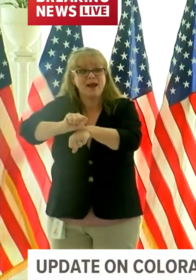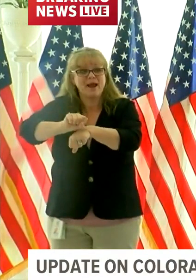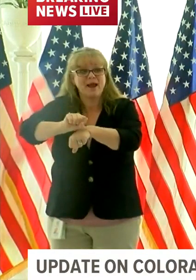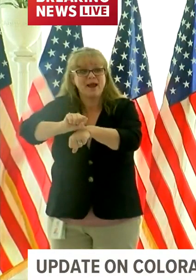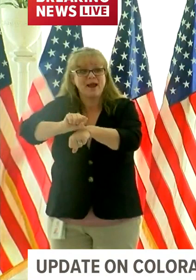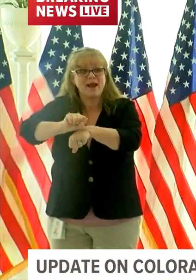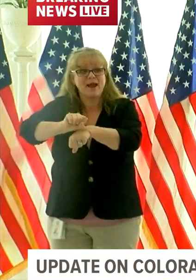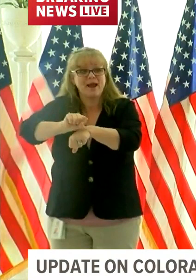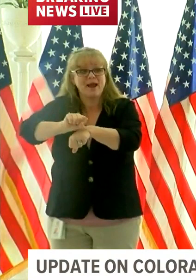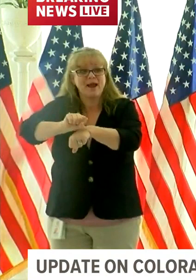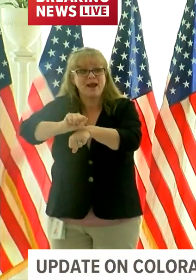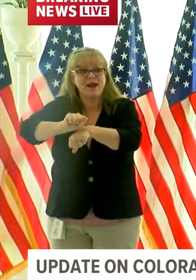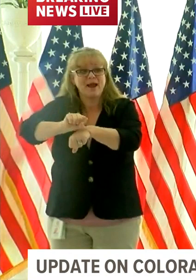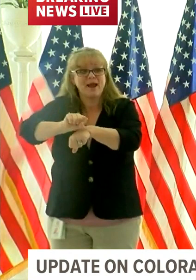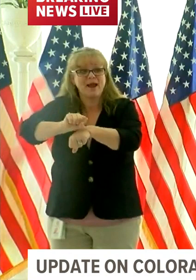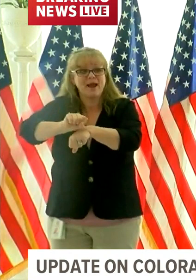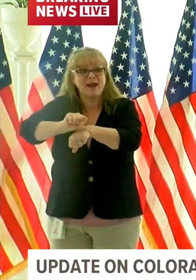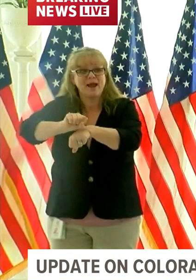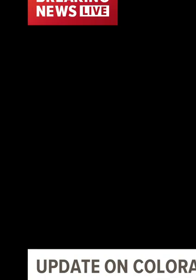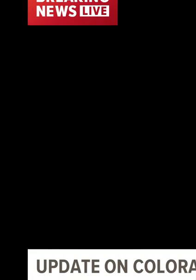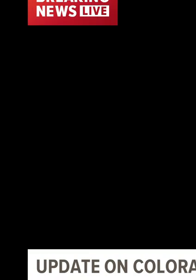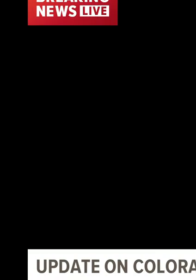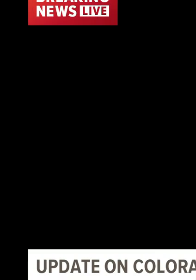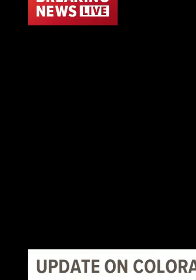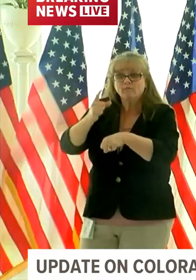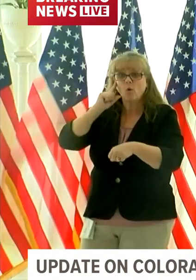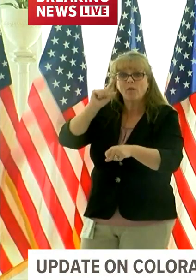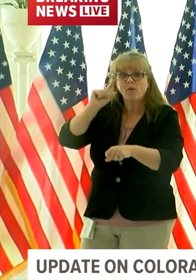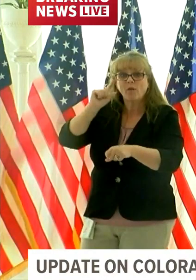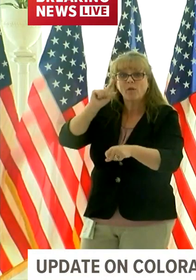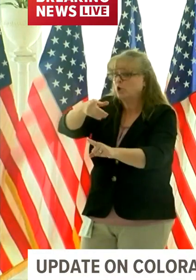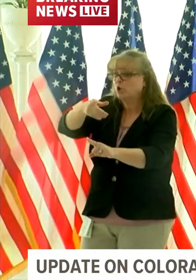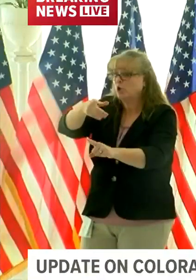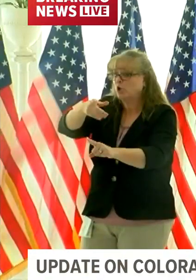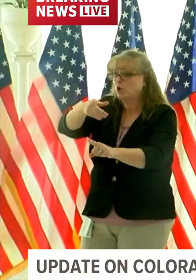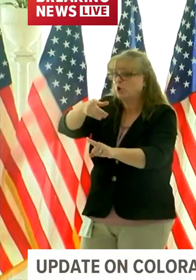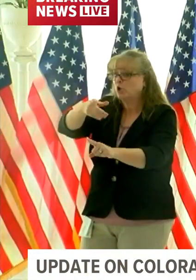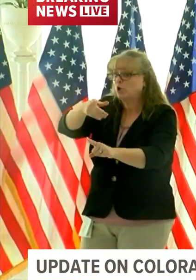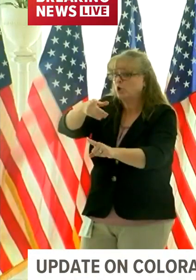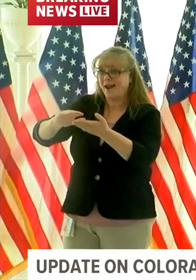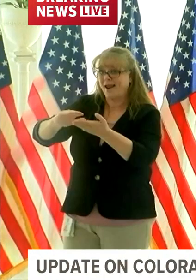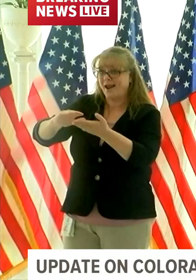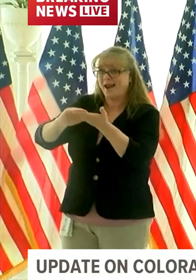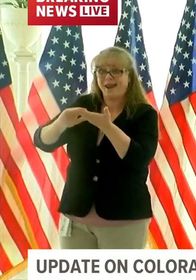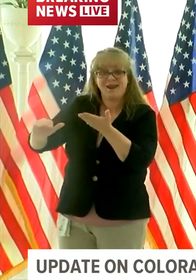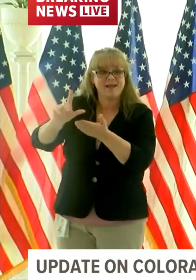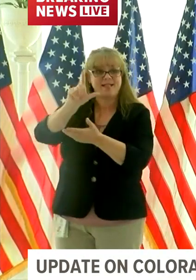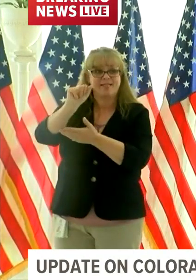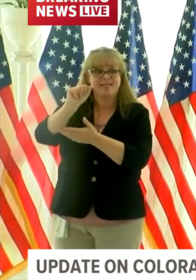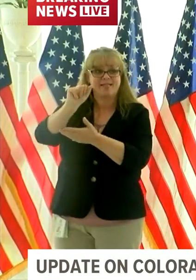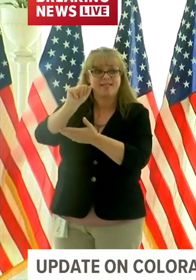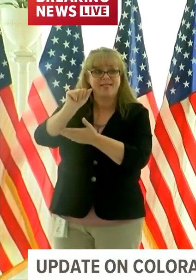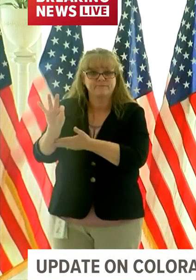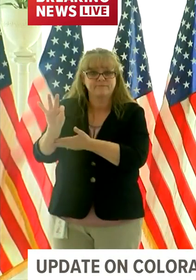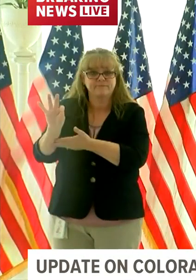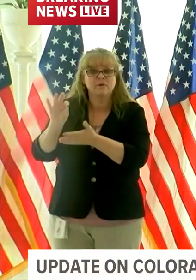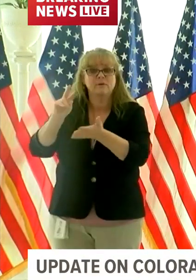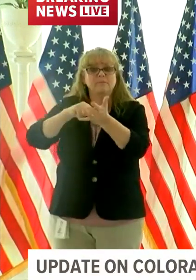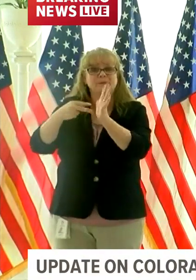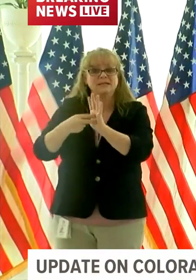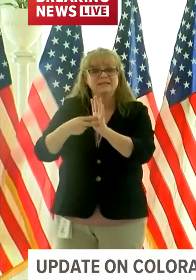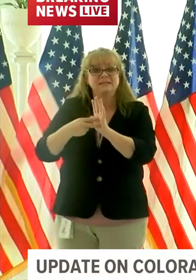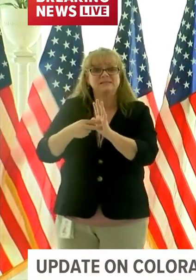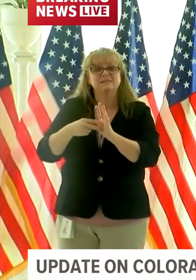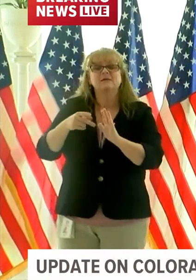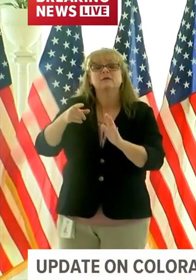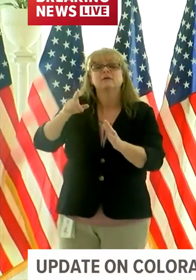those, if you work for one of these companies that may or may not off, they're a lot less likely, less Coloradans are being laid off because of this